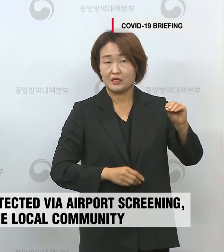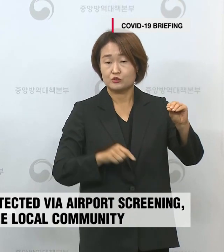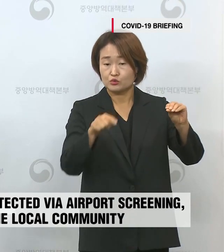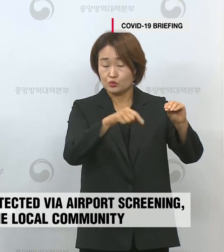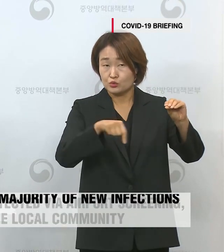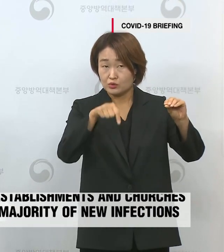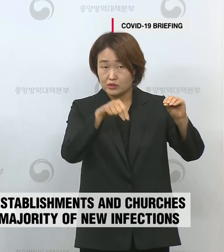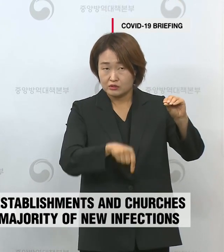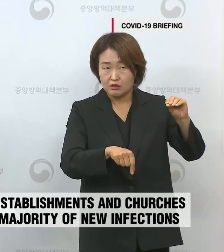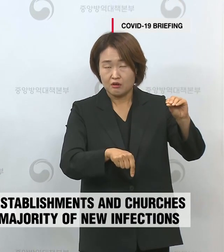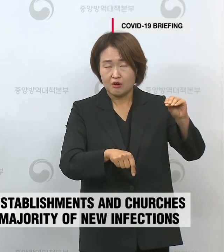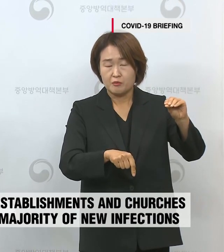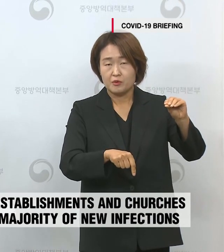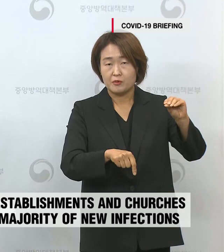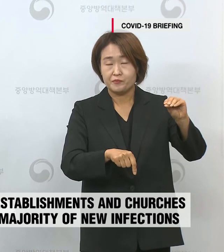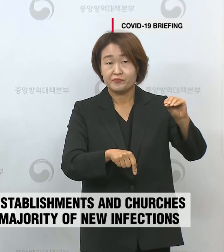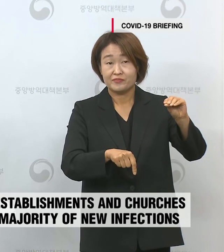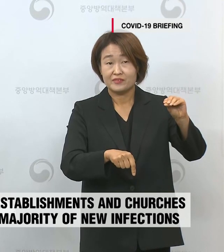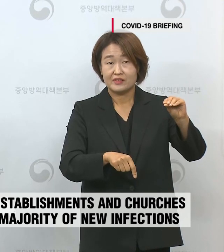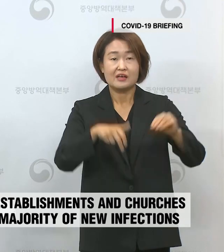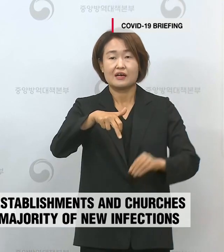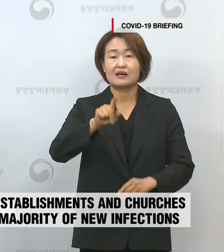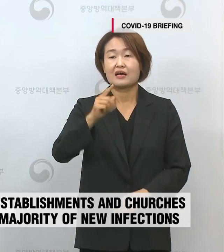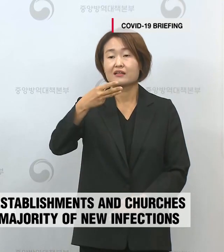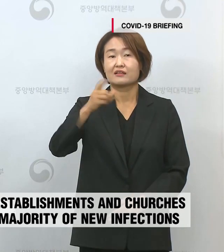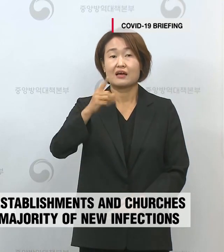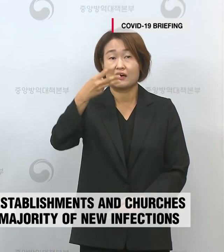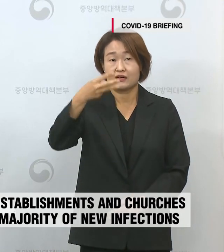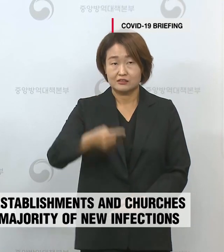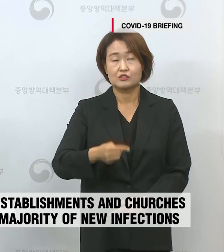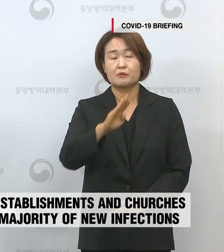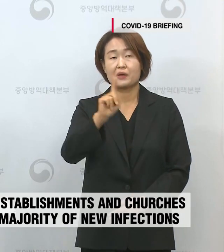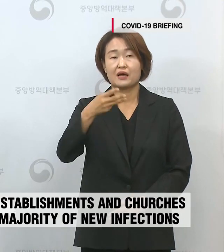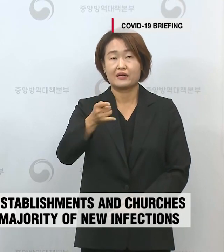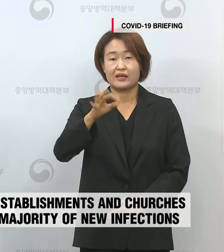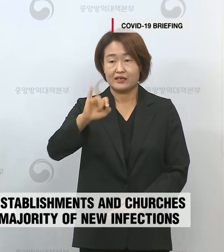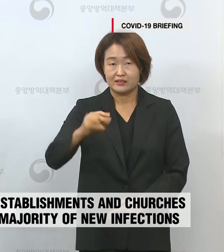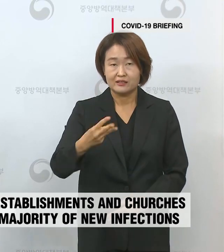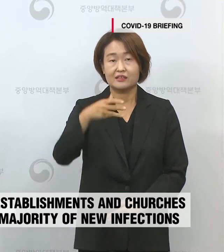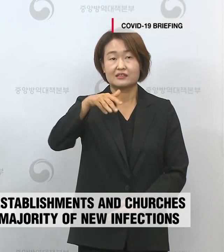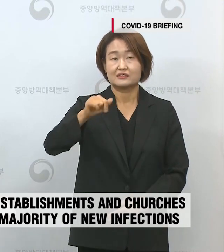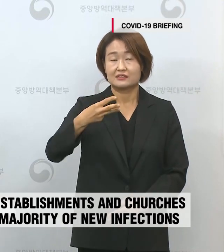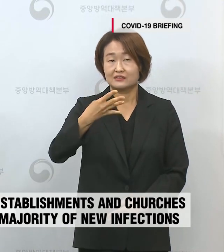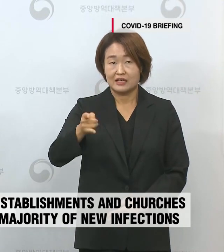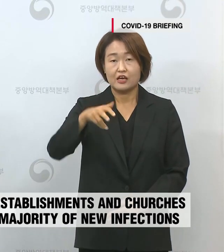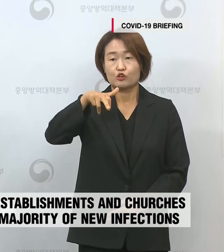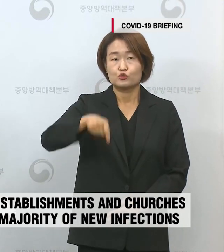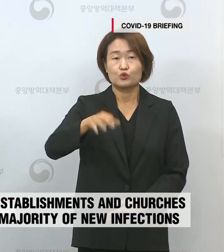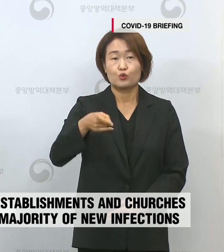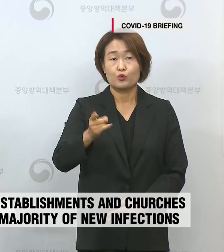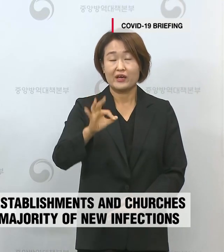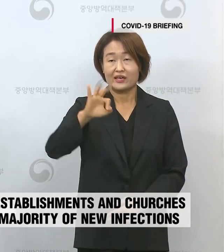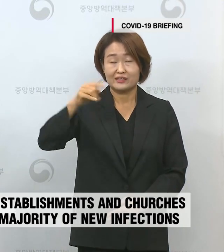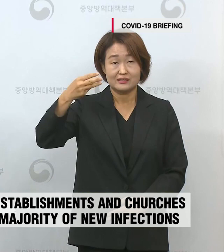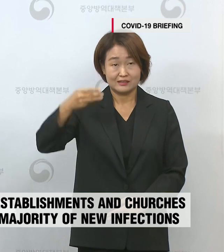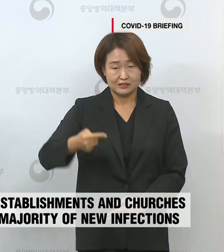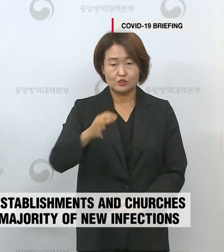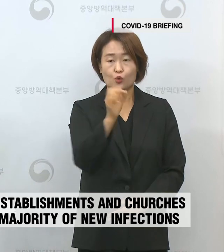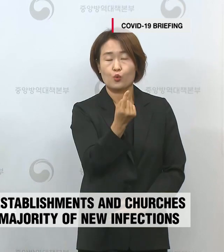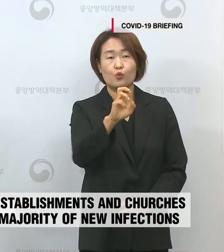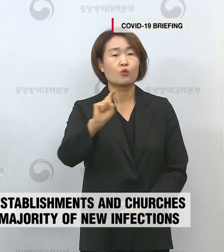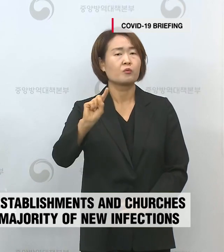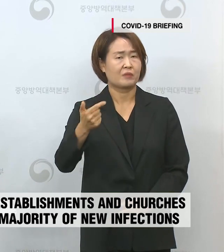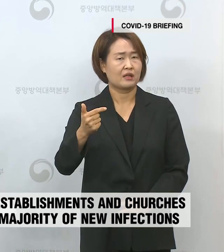every 100,000 people, Qatar, Bahrain, Chile, Kuwait, and Oman